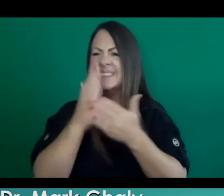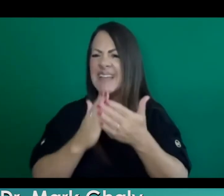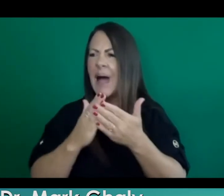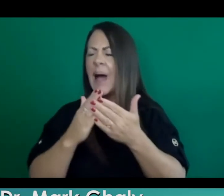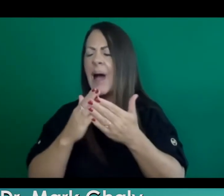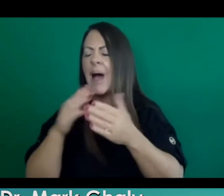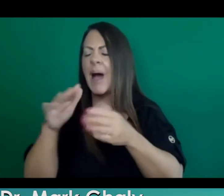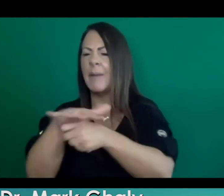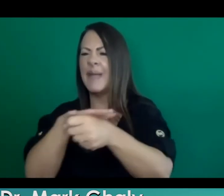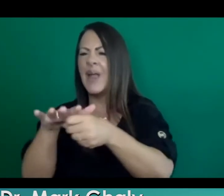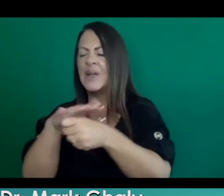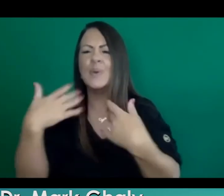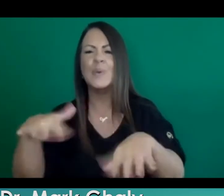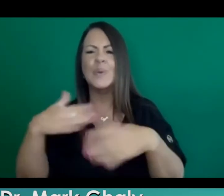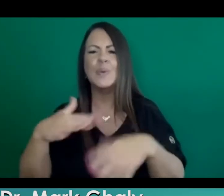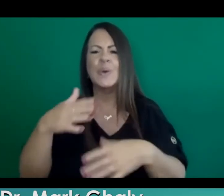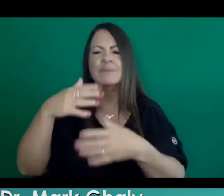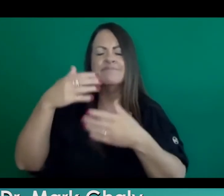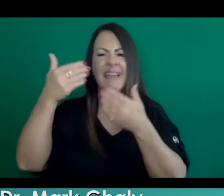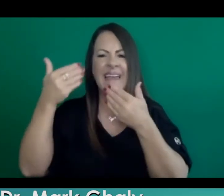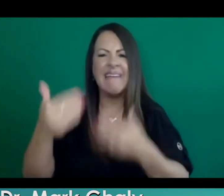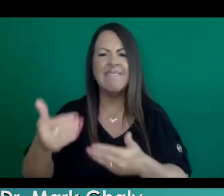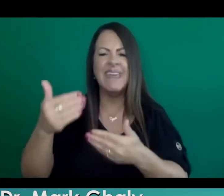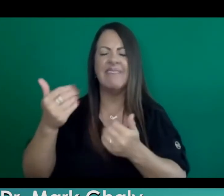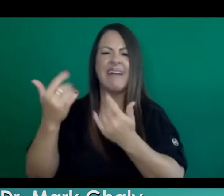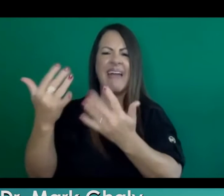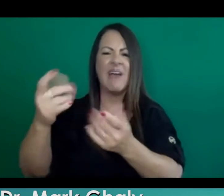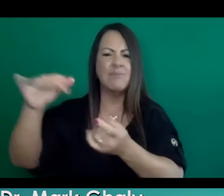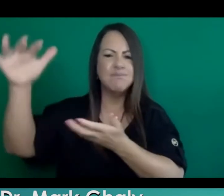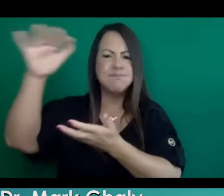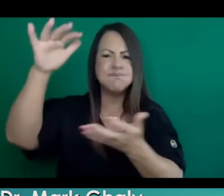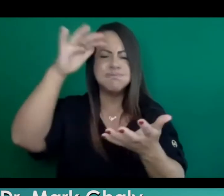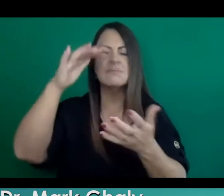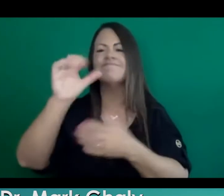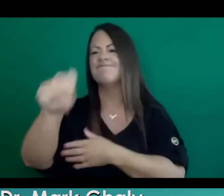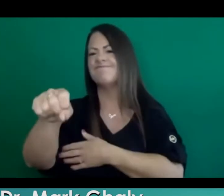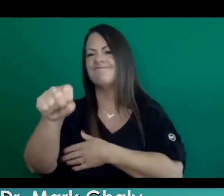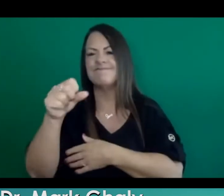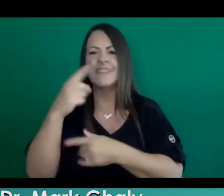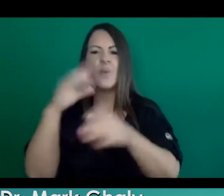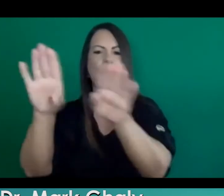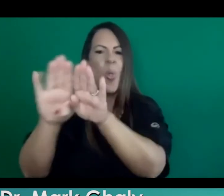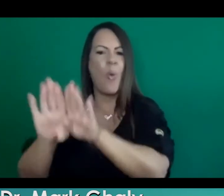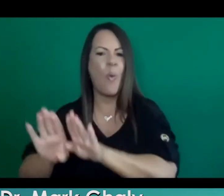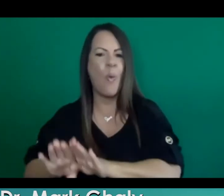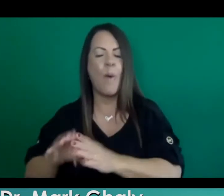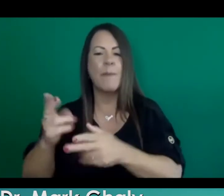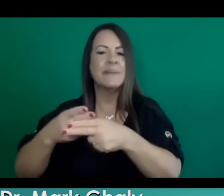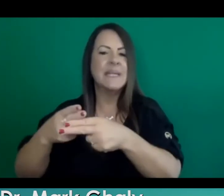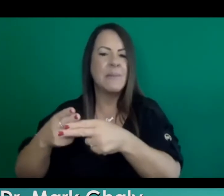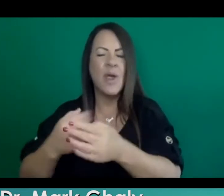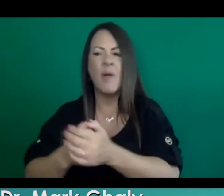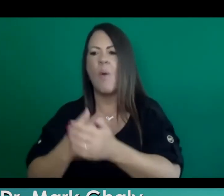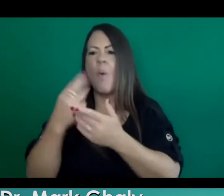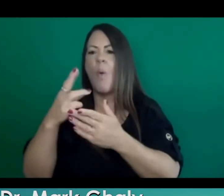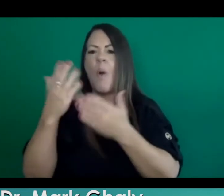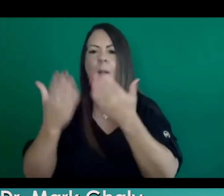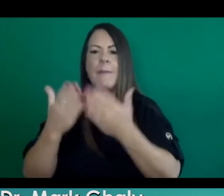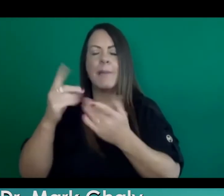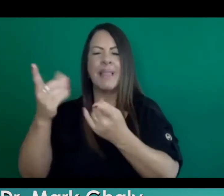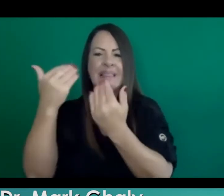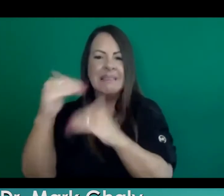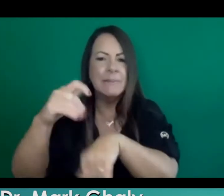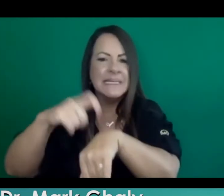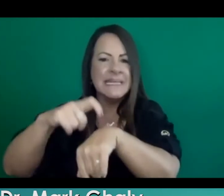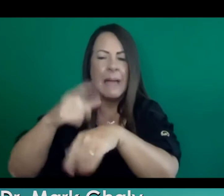as well as smoke and fire impact, would either close sites down temporarily or cause their hours of operations